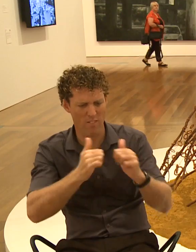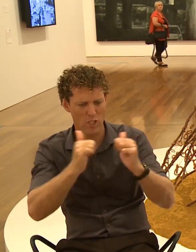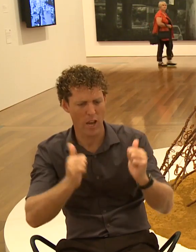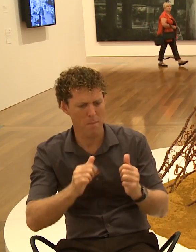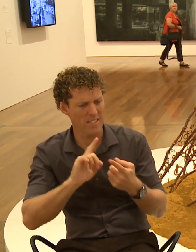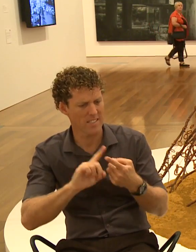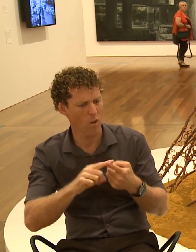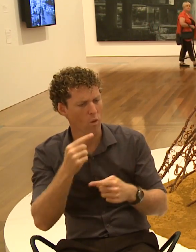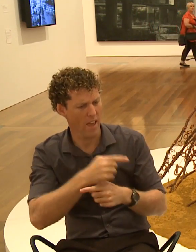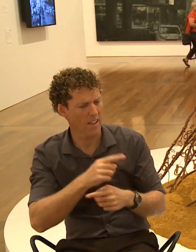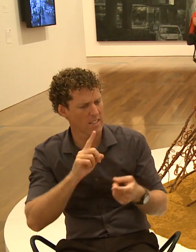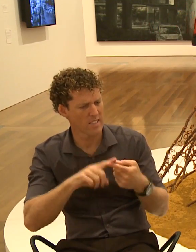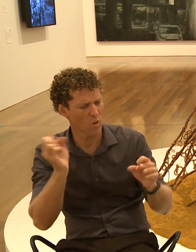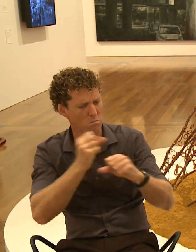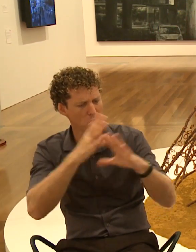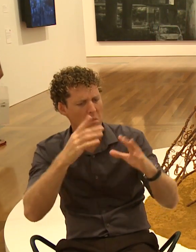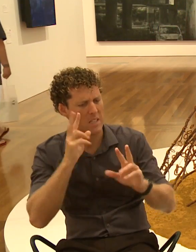there, and